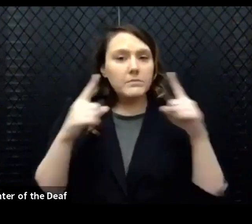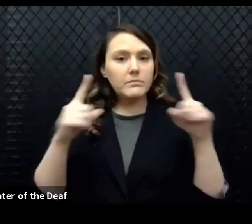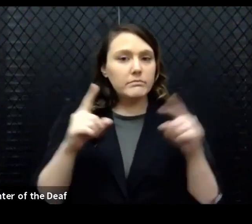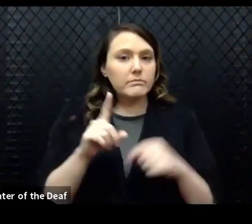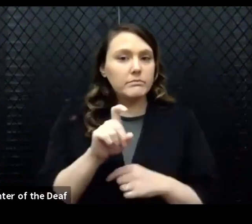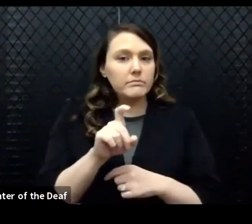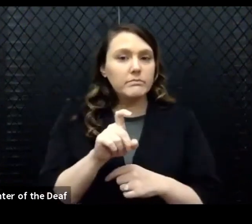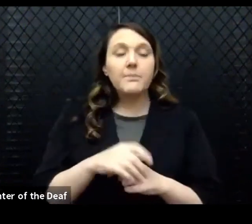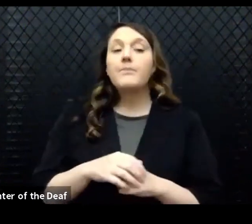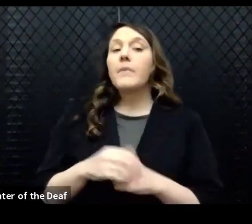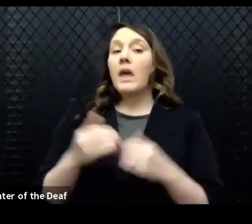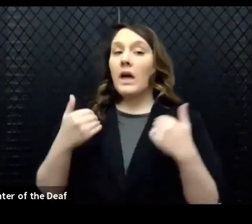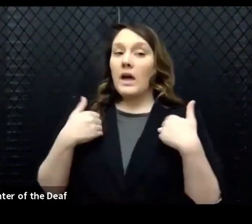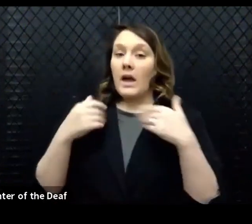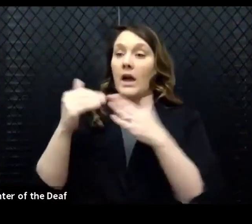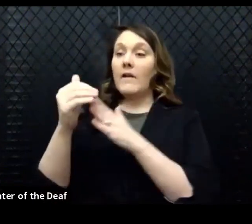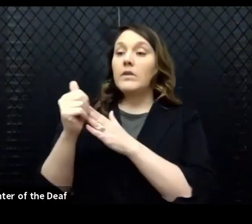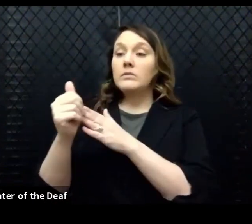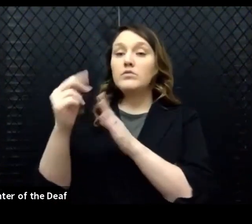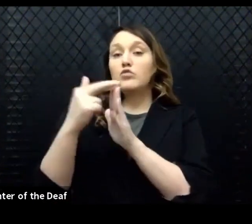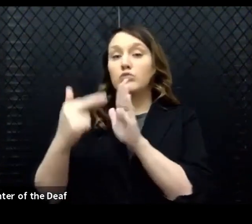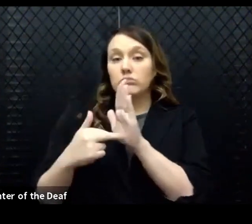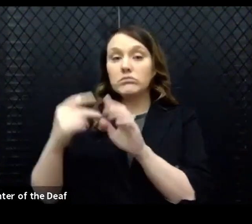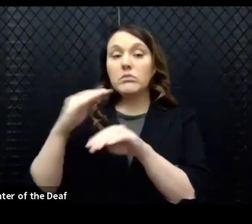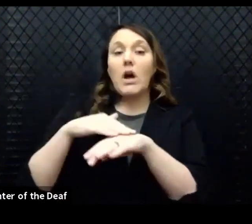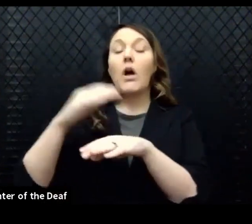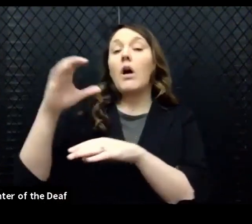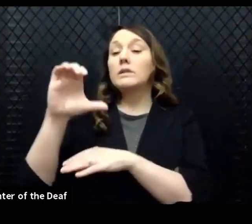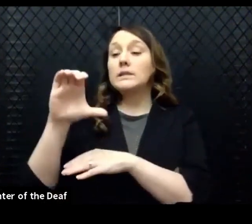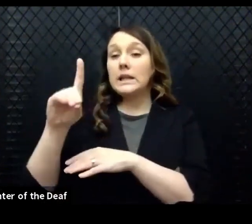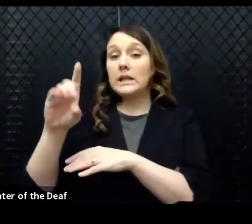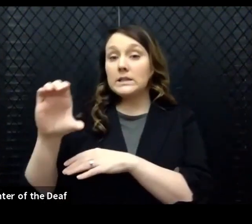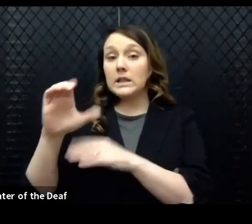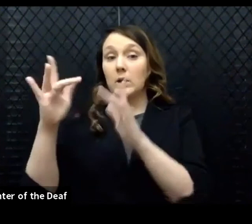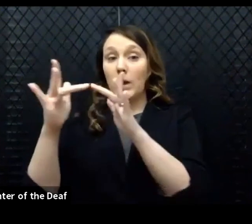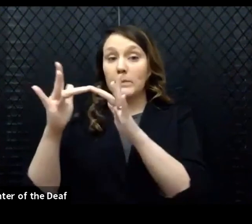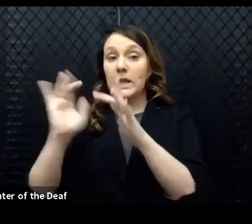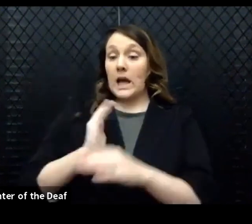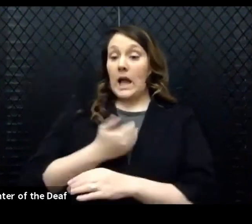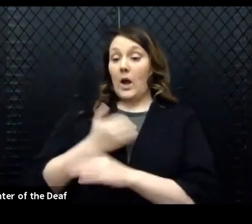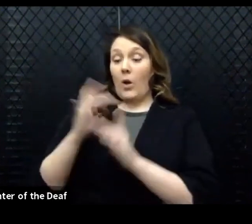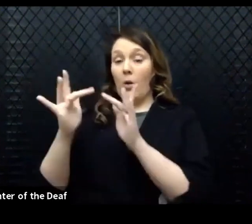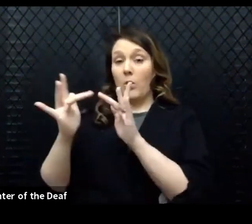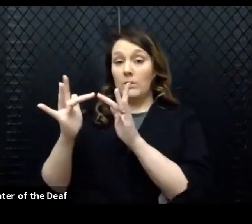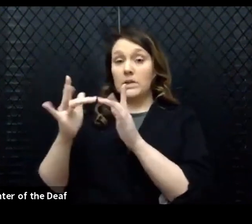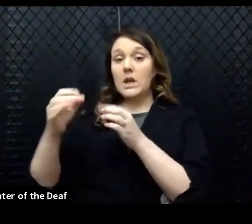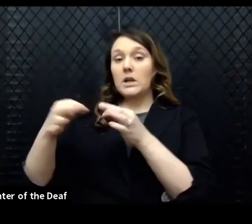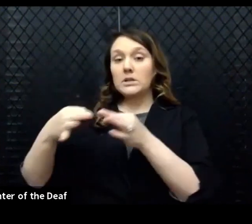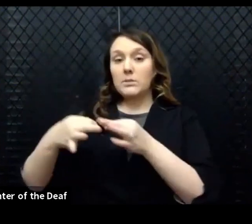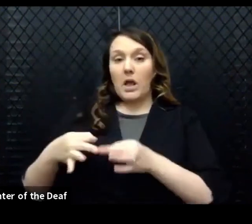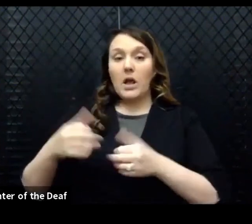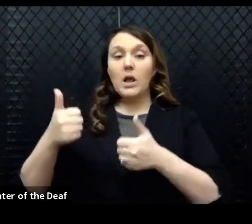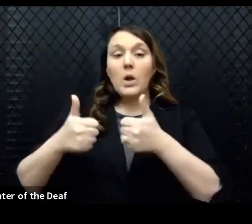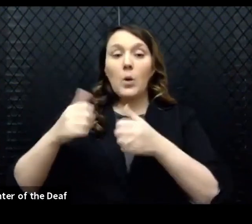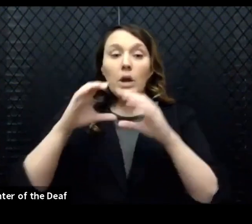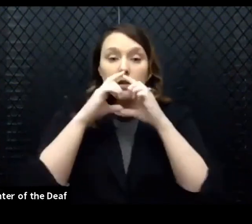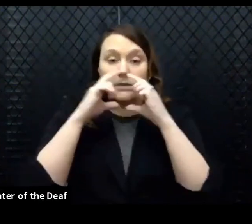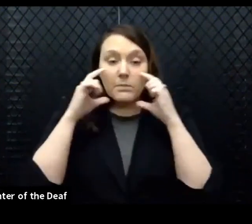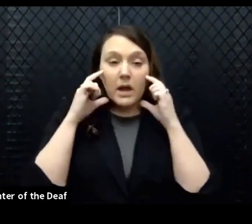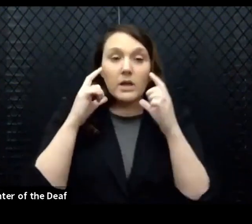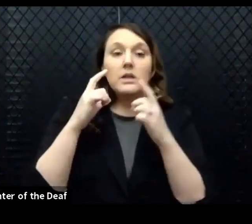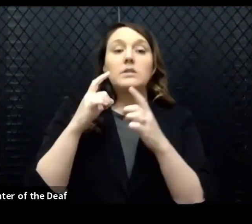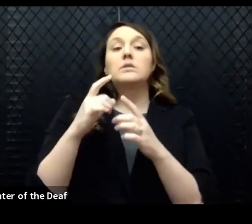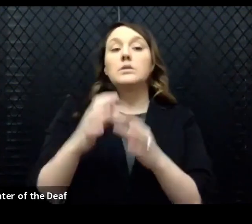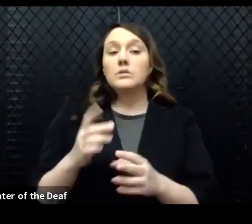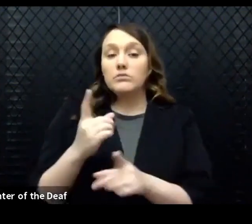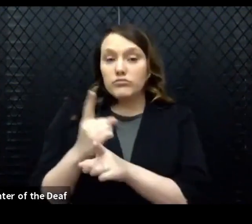guidelines on our website and guidelines on the CDC website that talk about the types of masks that are effective and general guidelines for what those are and how they